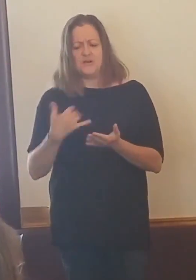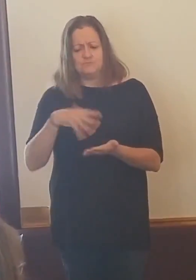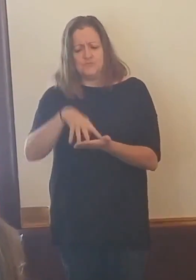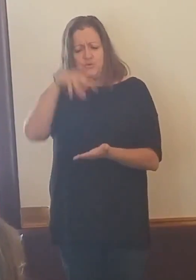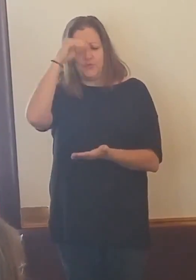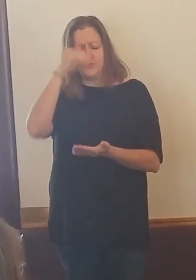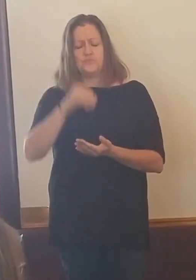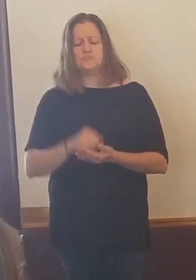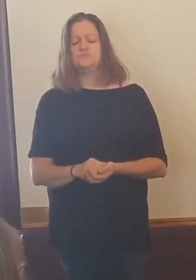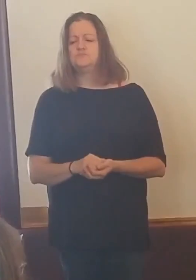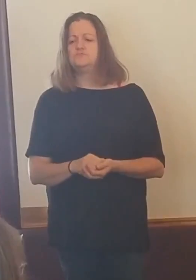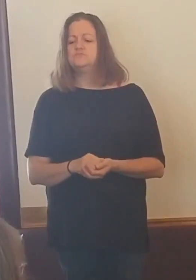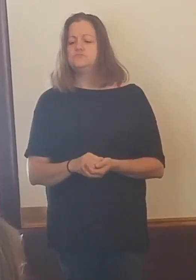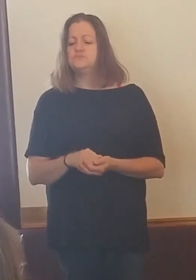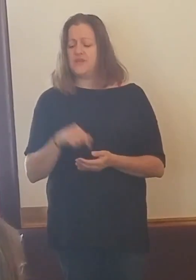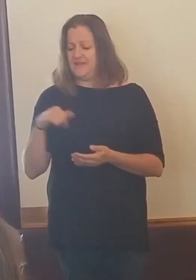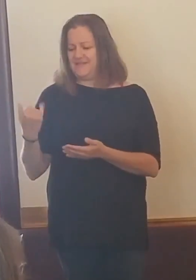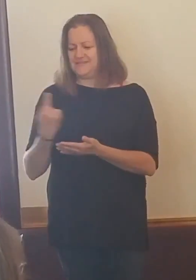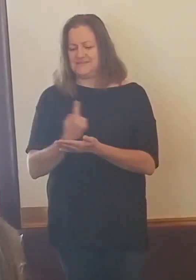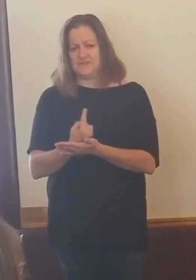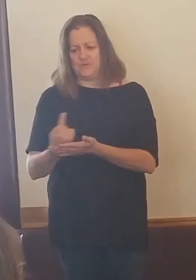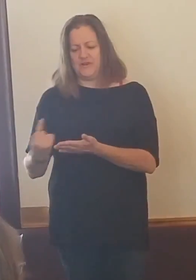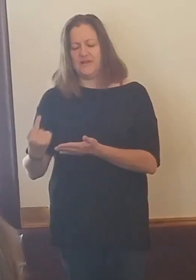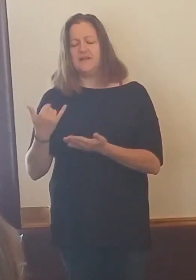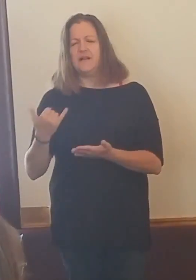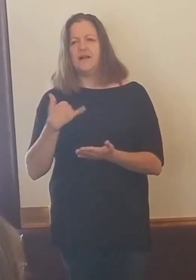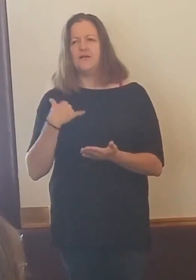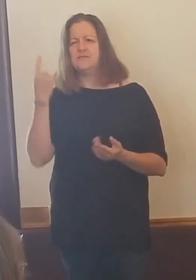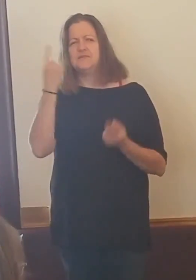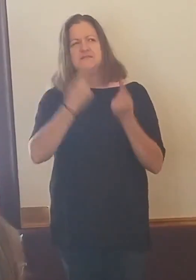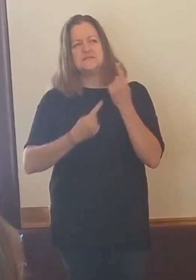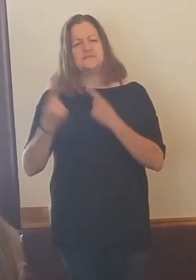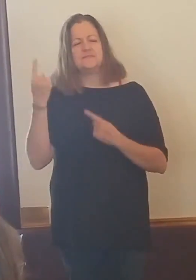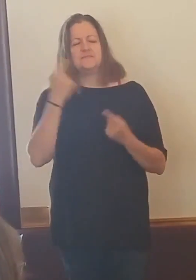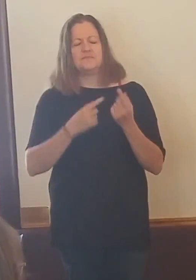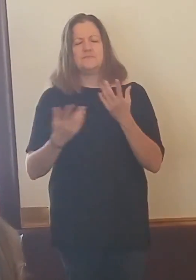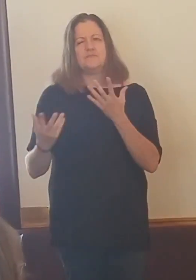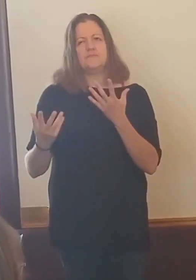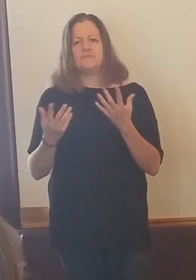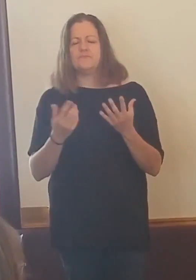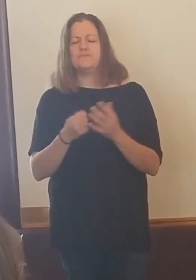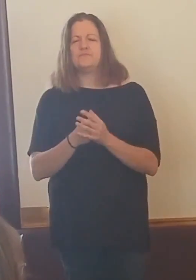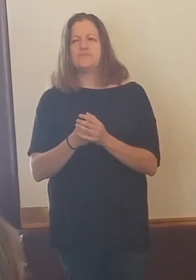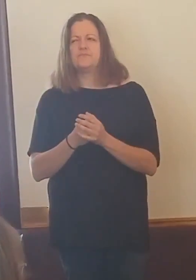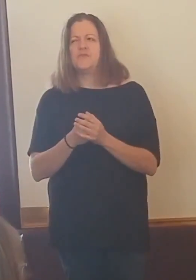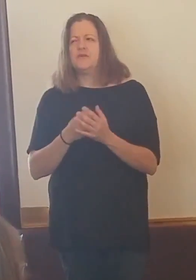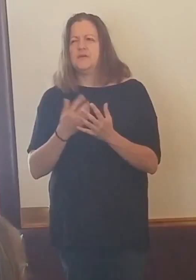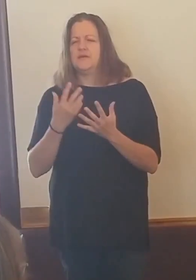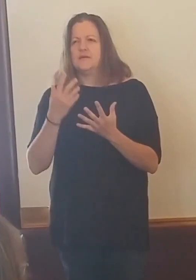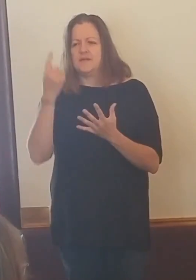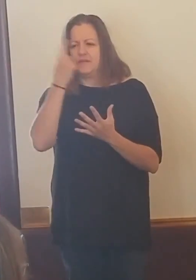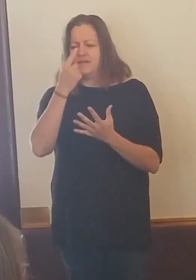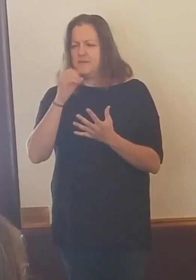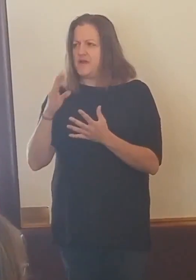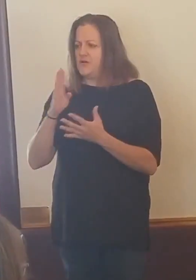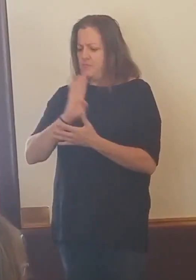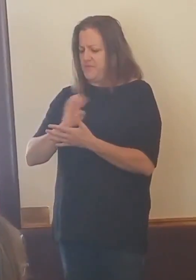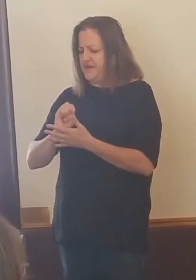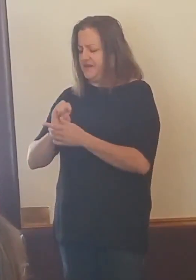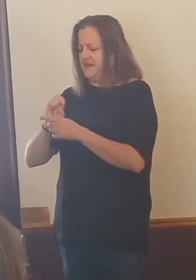During the past week, it was a time for so many of us to reflect on all those bees in our